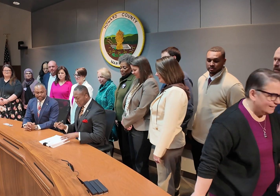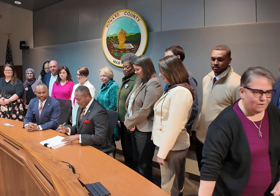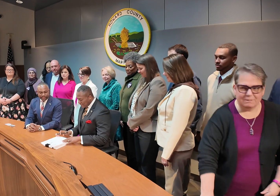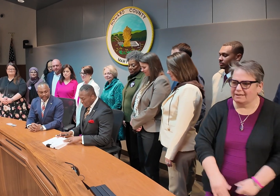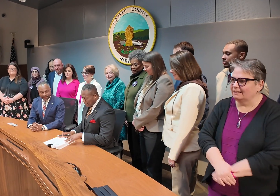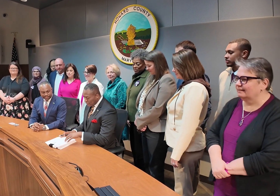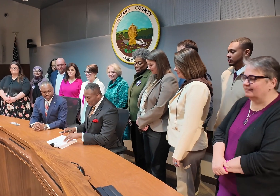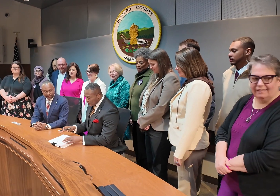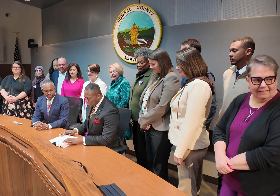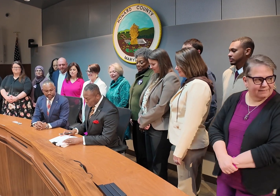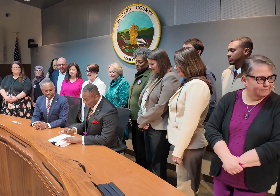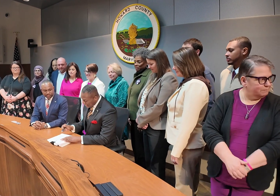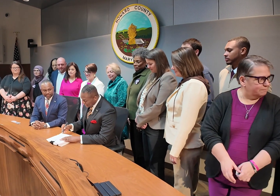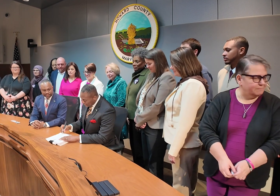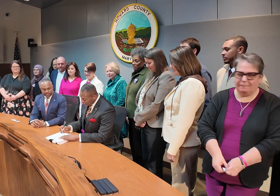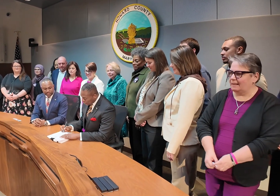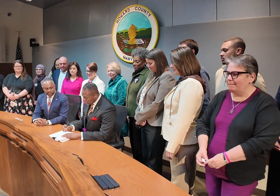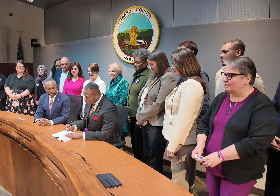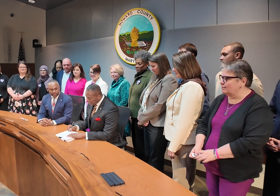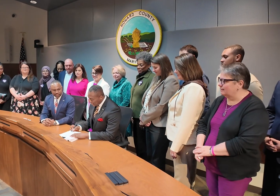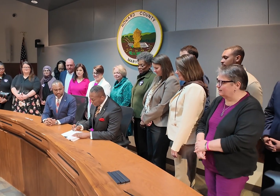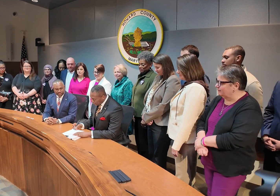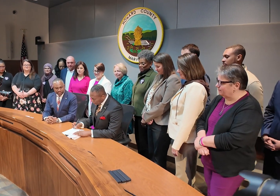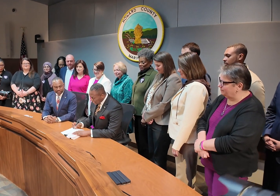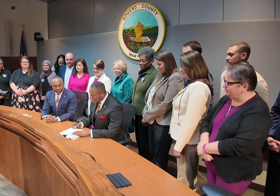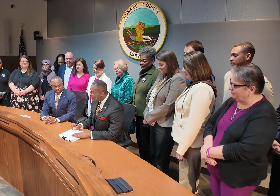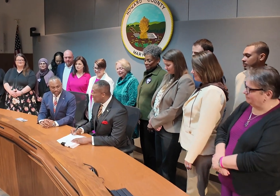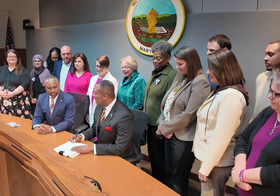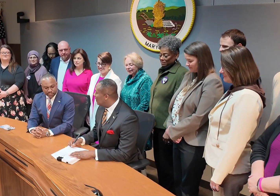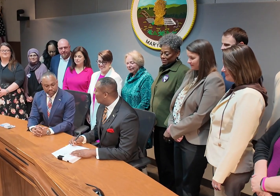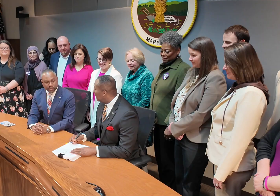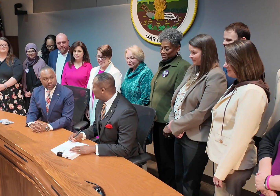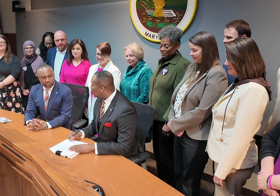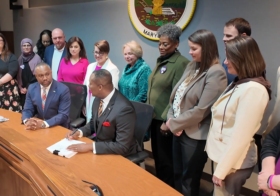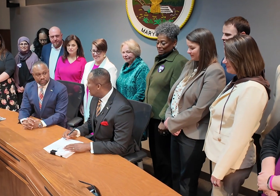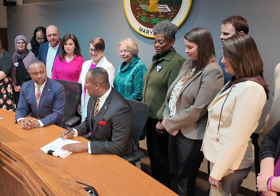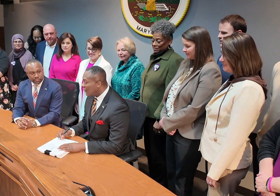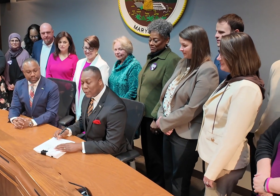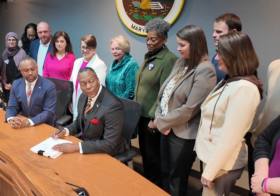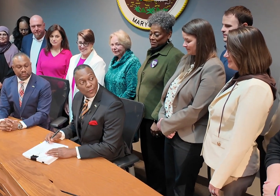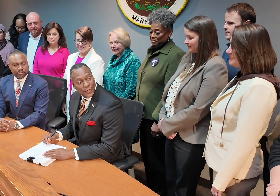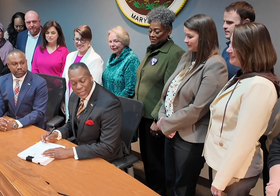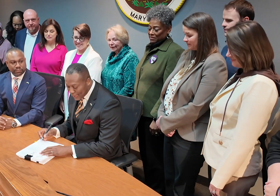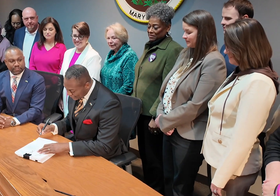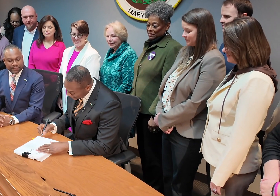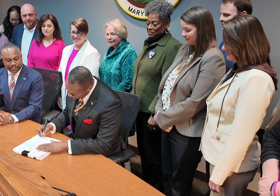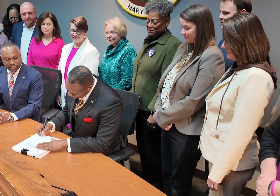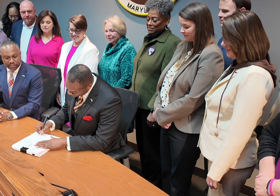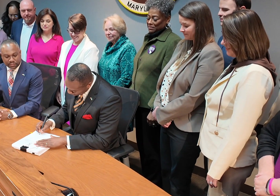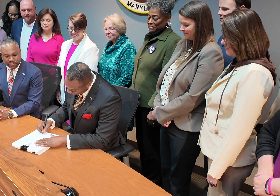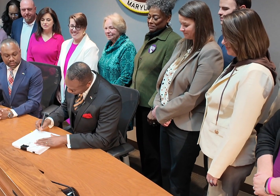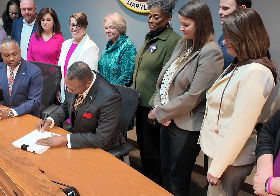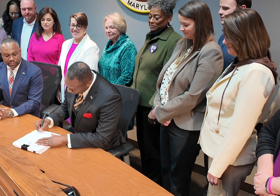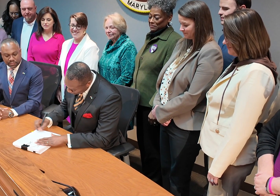on this, moving more capacity for affordable housing and for people to have a roof over their heads.